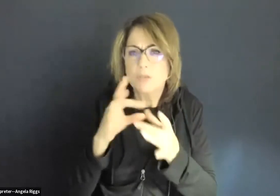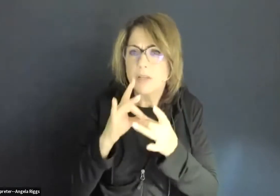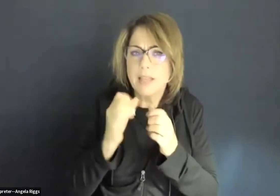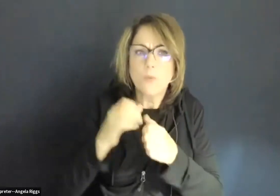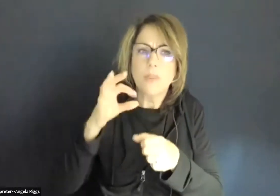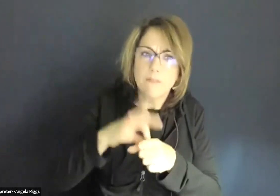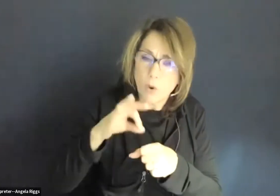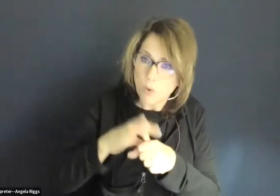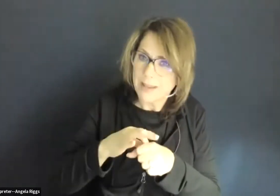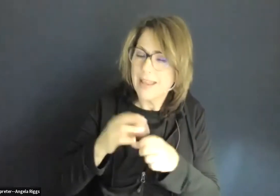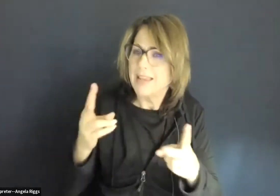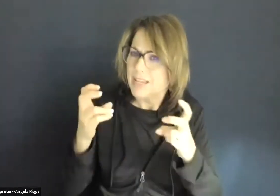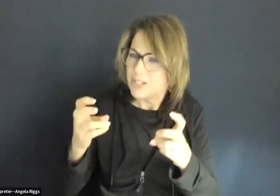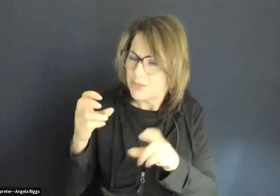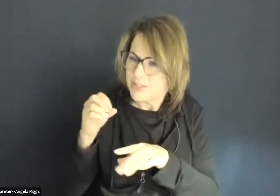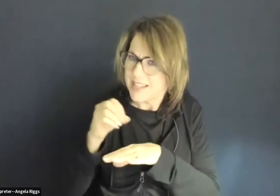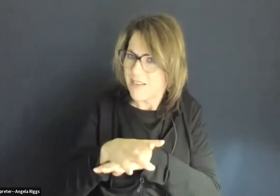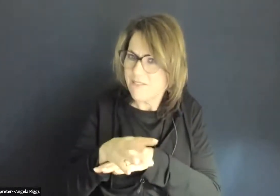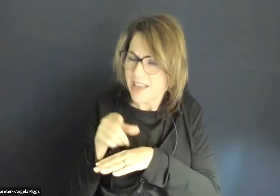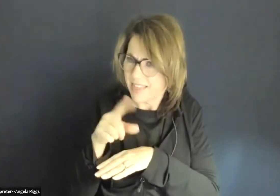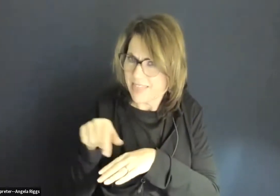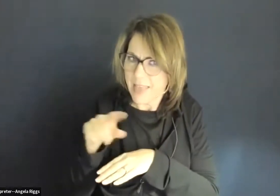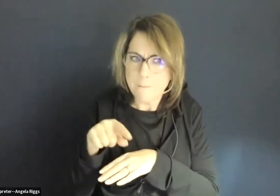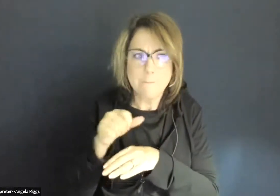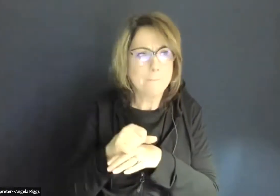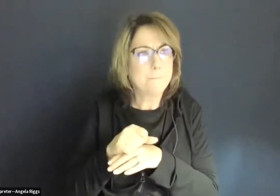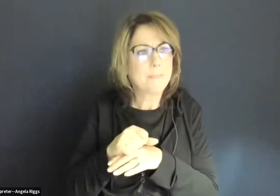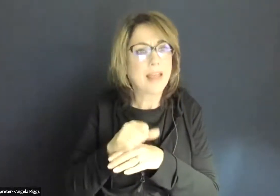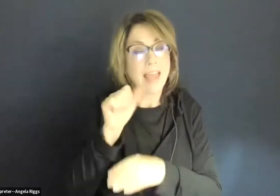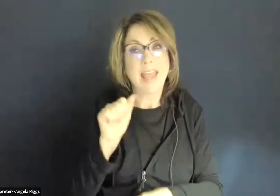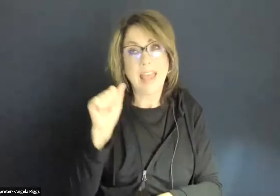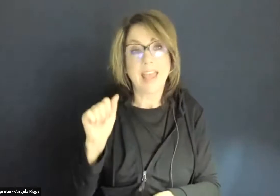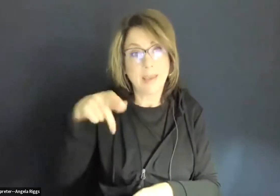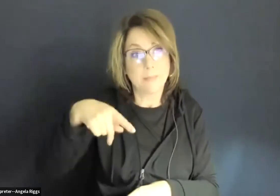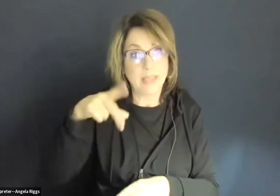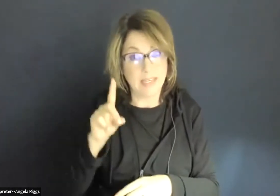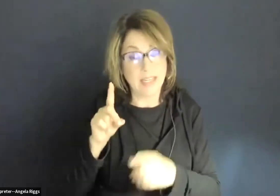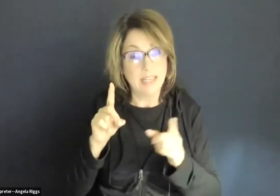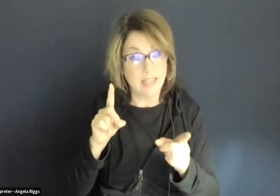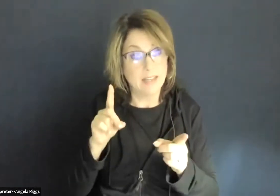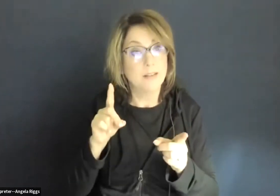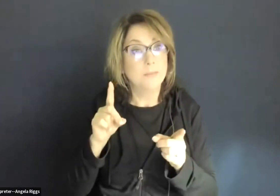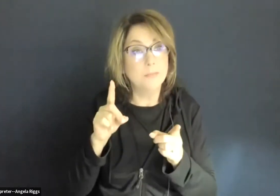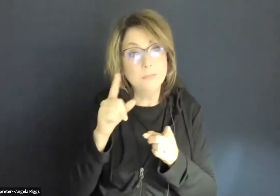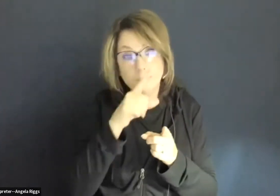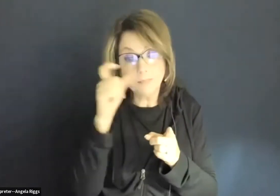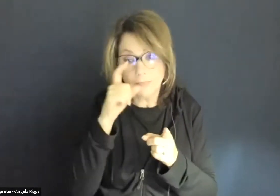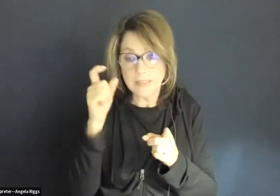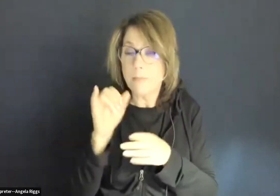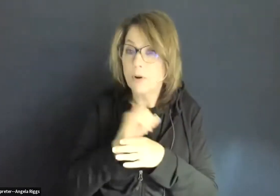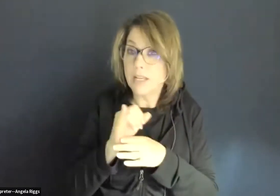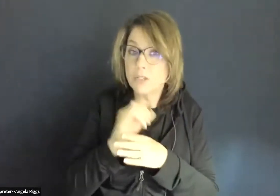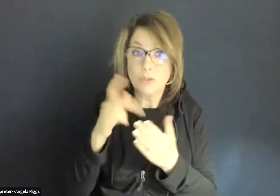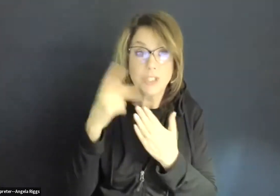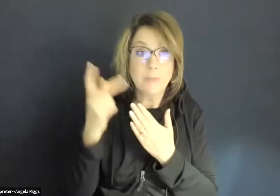We have the American Association of People with Disabilities, the AAPD summer internship program.